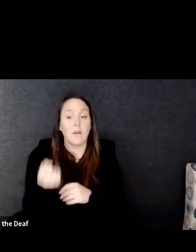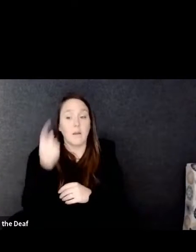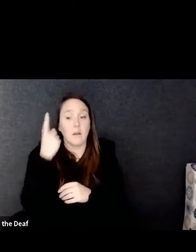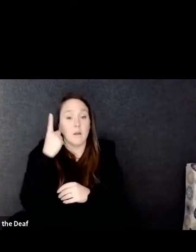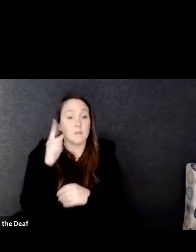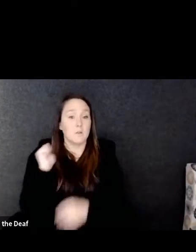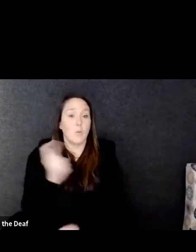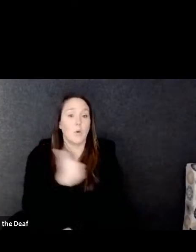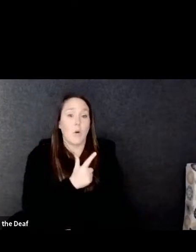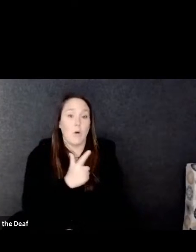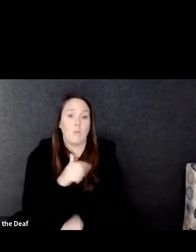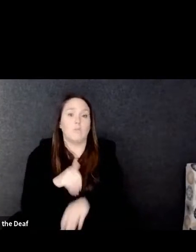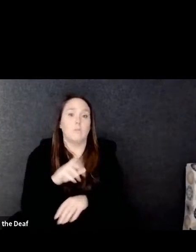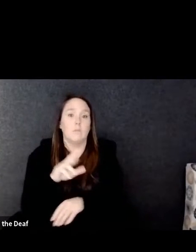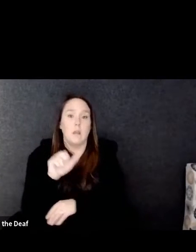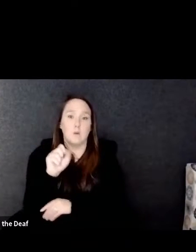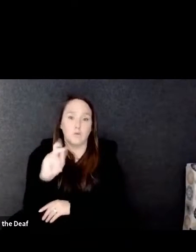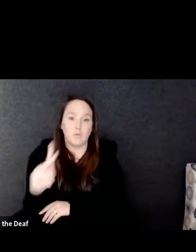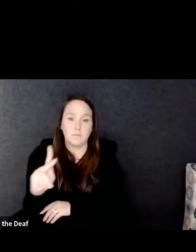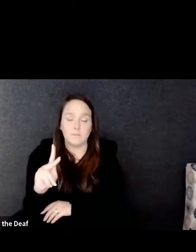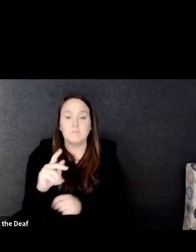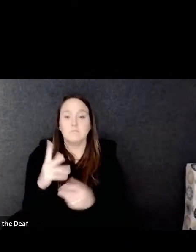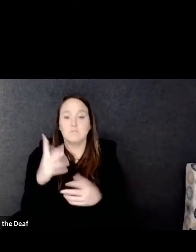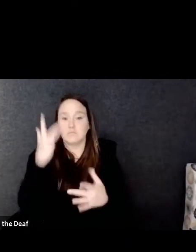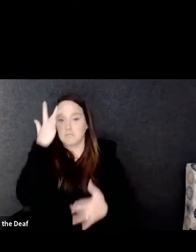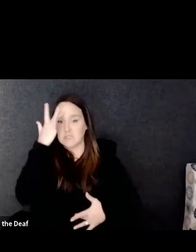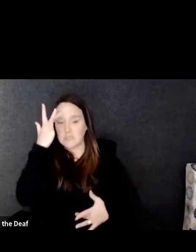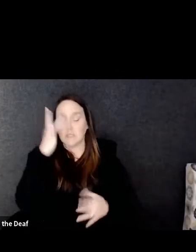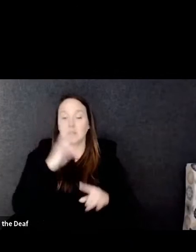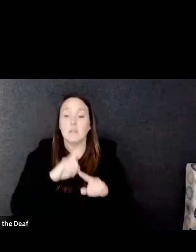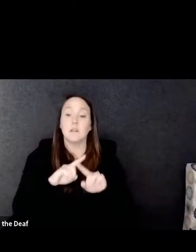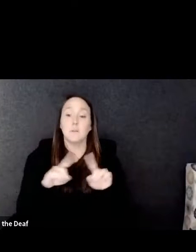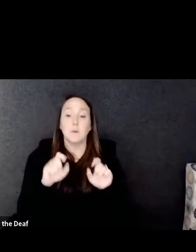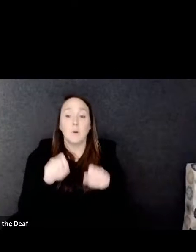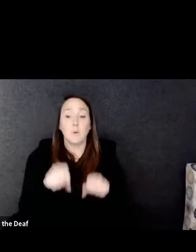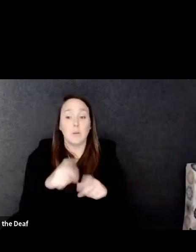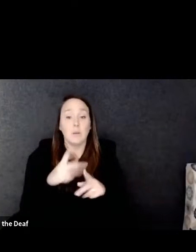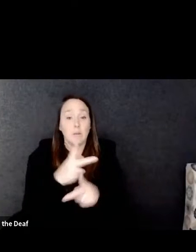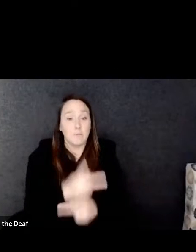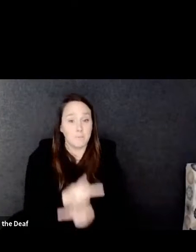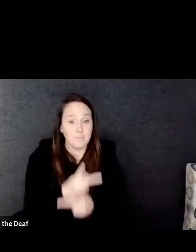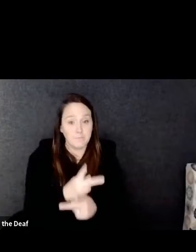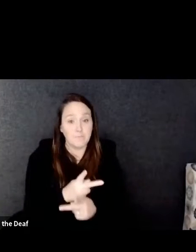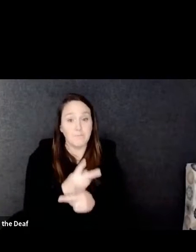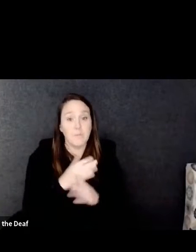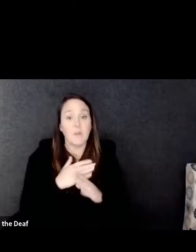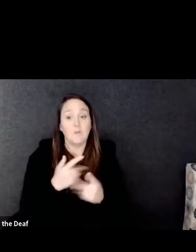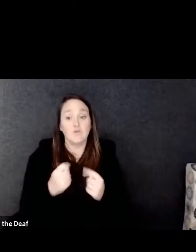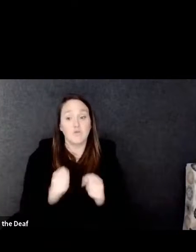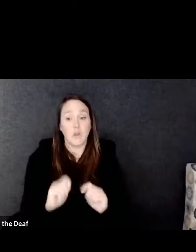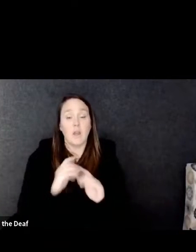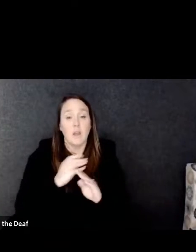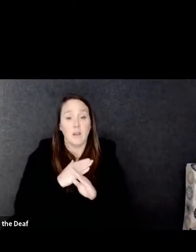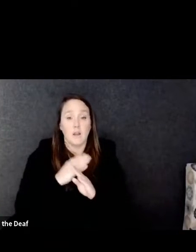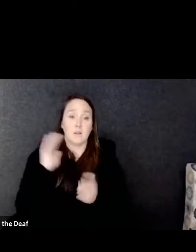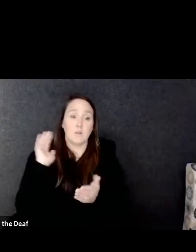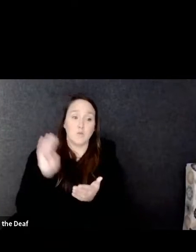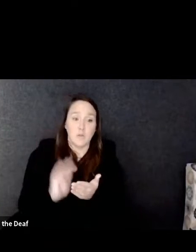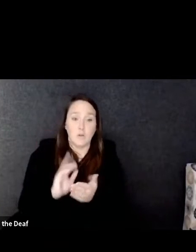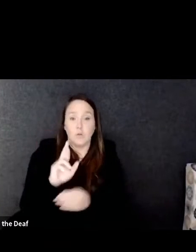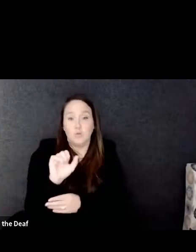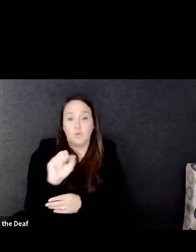of us are at risk for getting COVID-19, but we can take lots of precautions to prevent or to reduce our